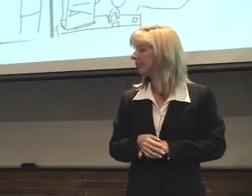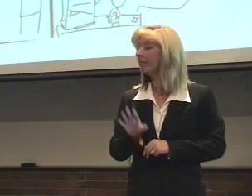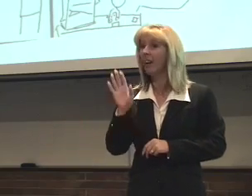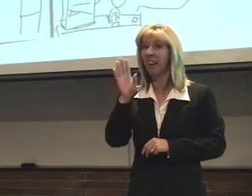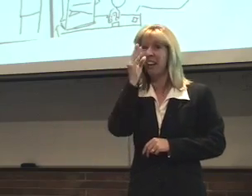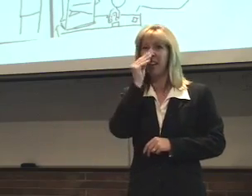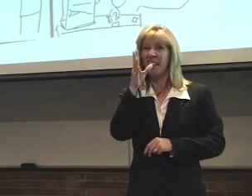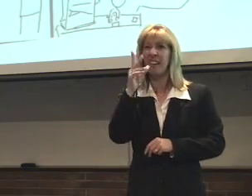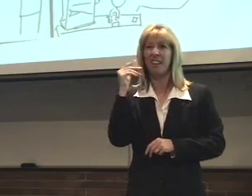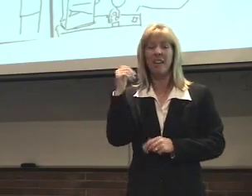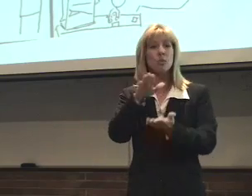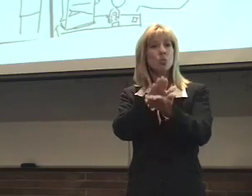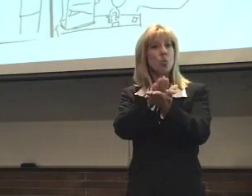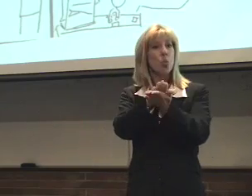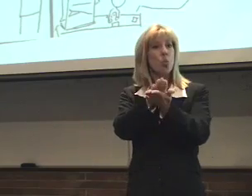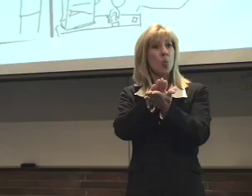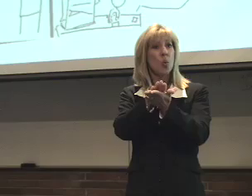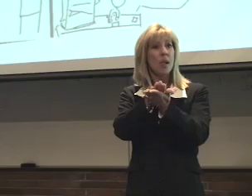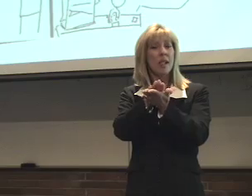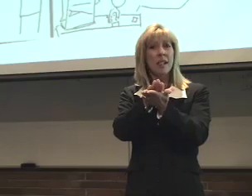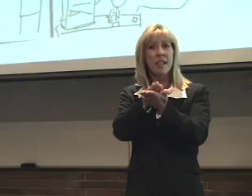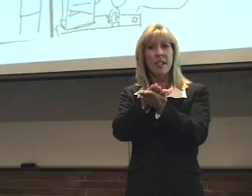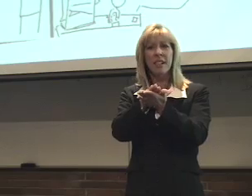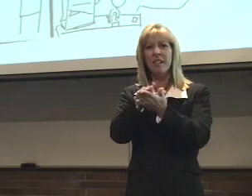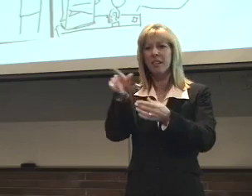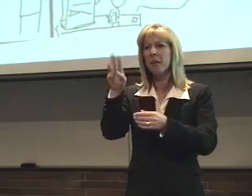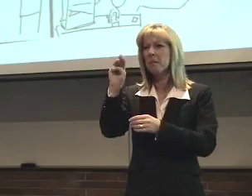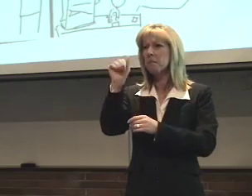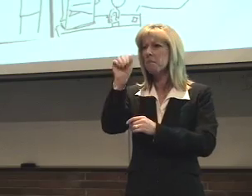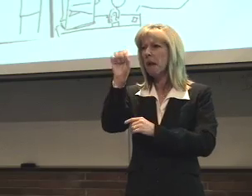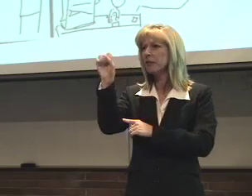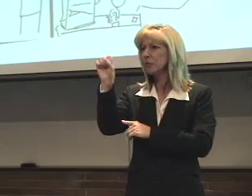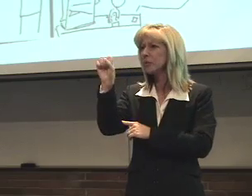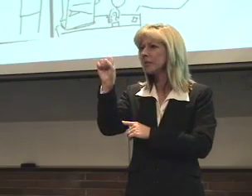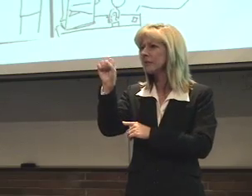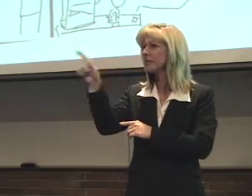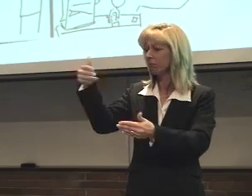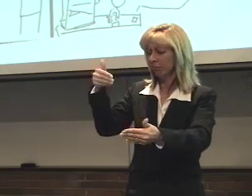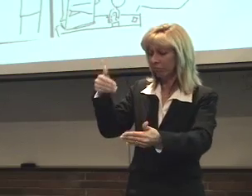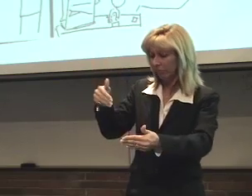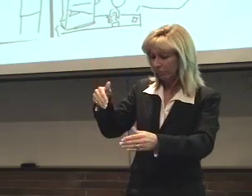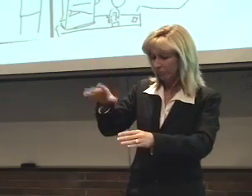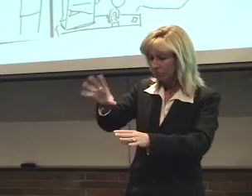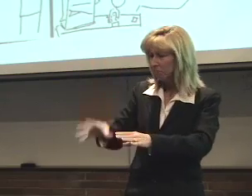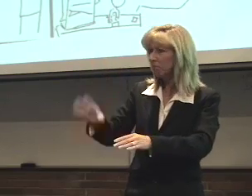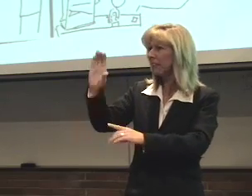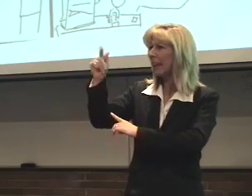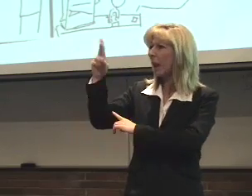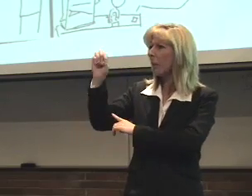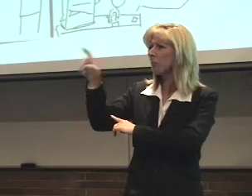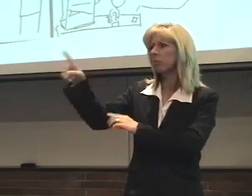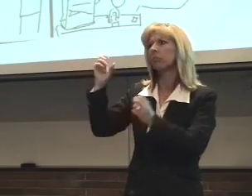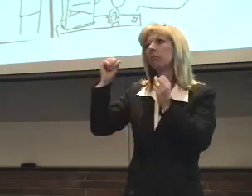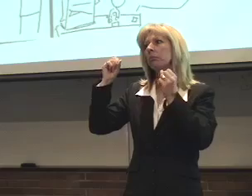where the school that I was in Massachusetts was down near the Cape, and there's a lot of Portuguese people down there.